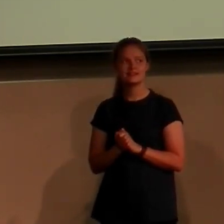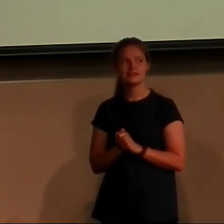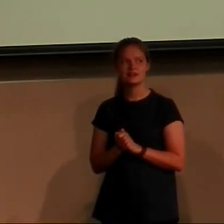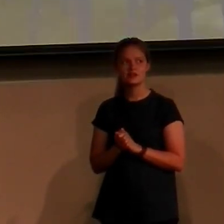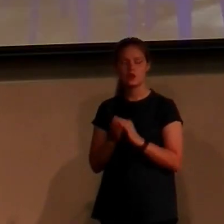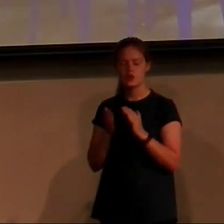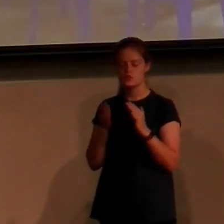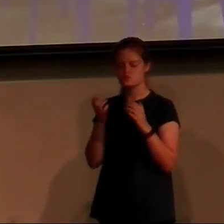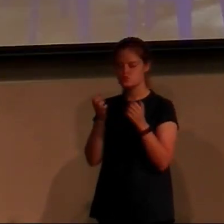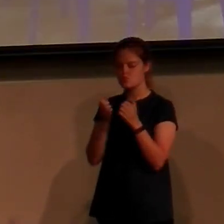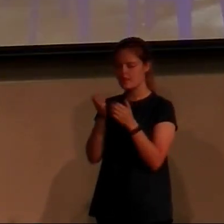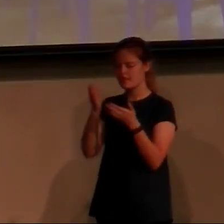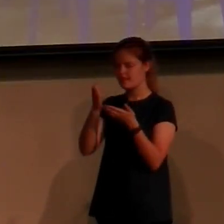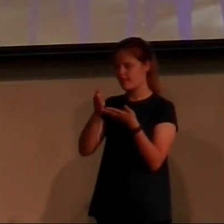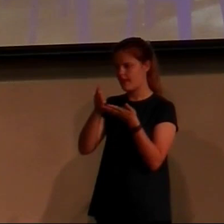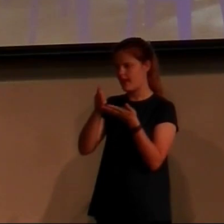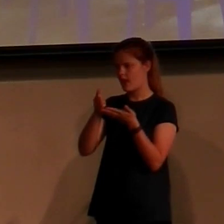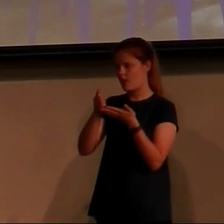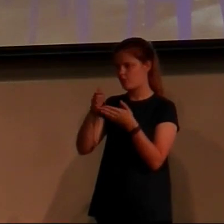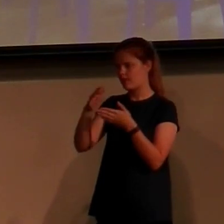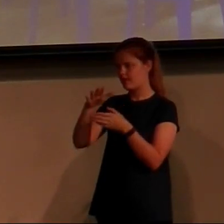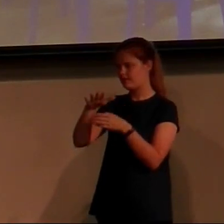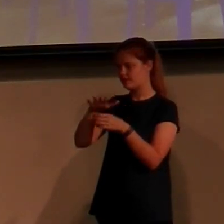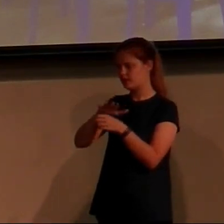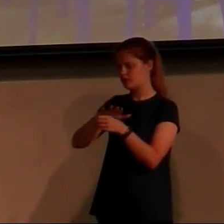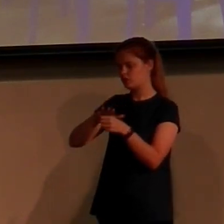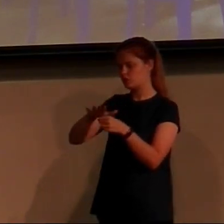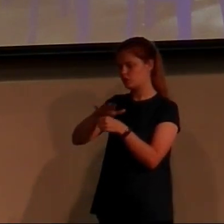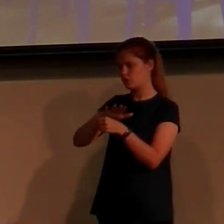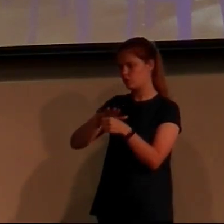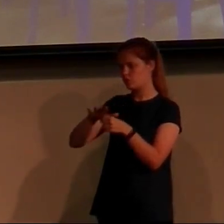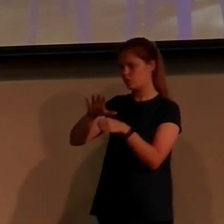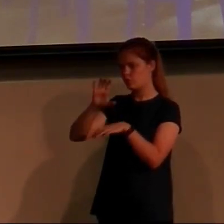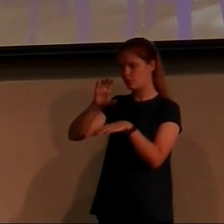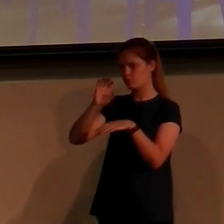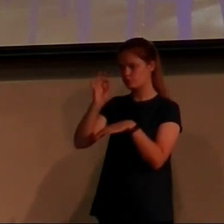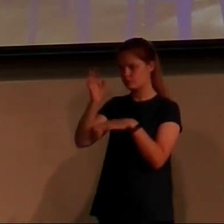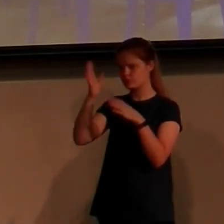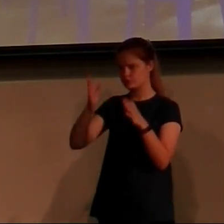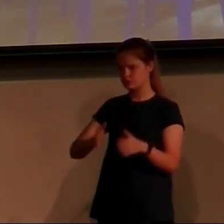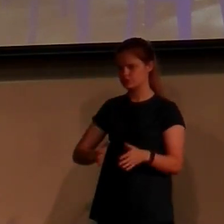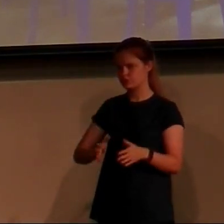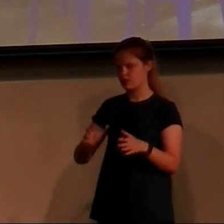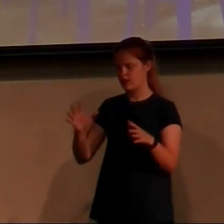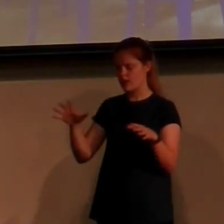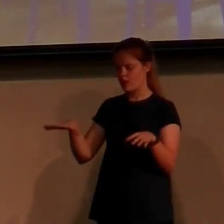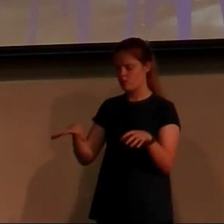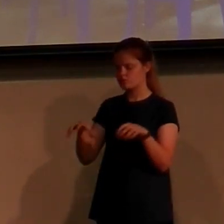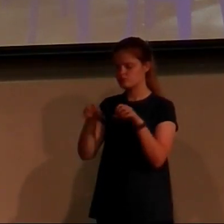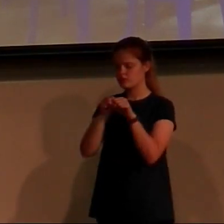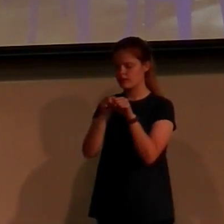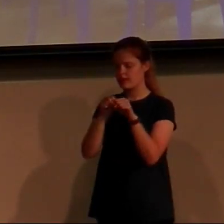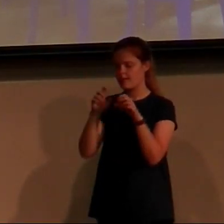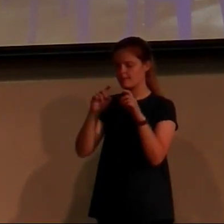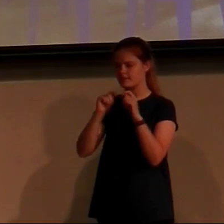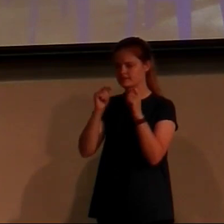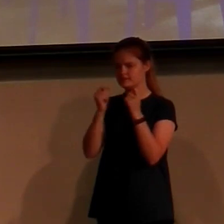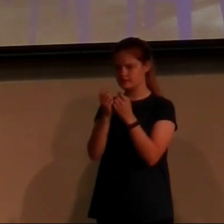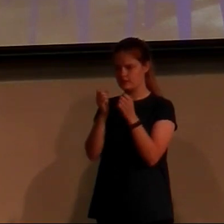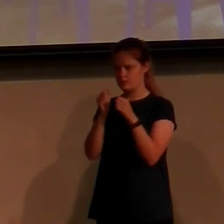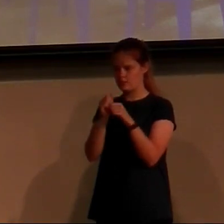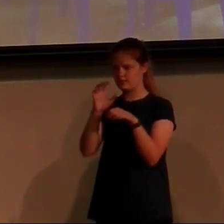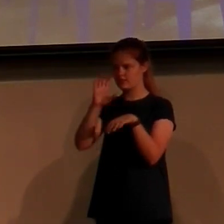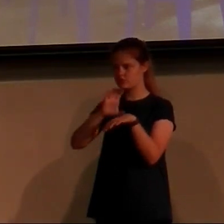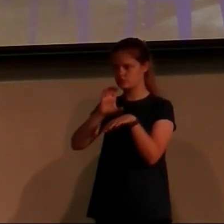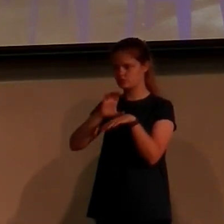Through the help of a local preacher, we put together a team with the church members. A lot of young people